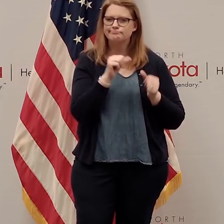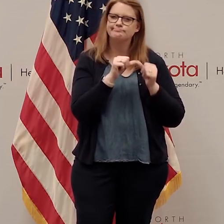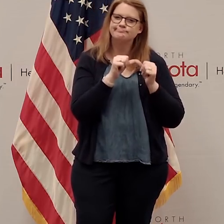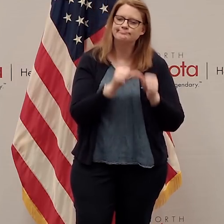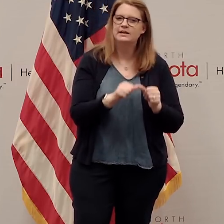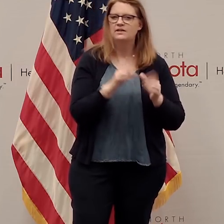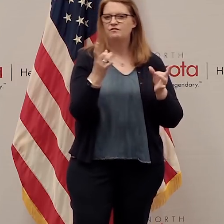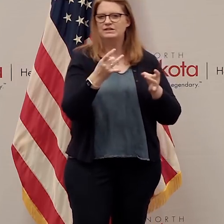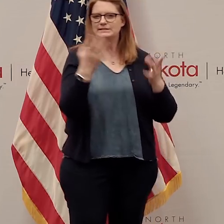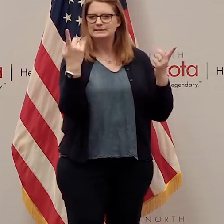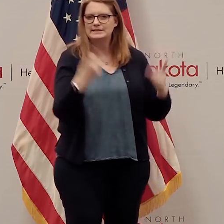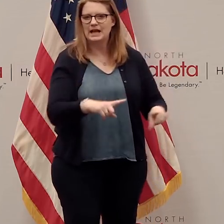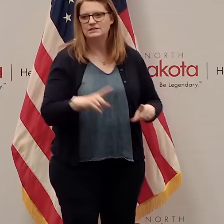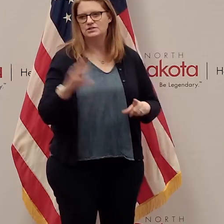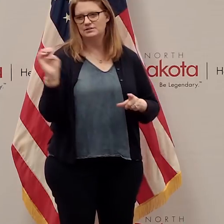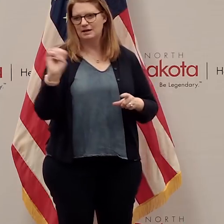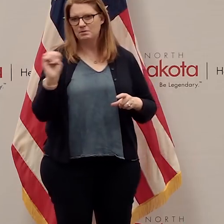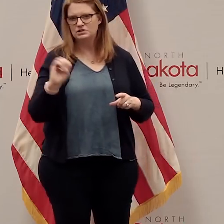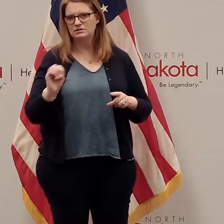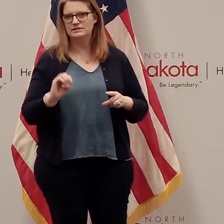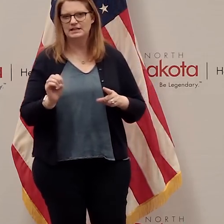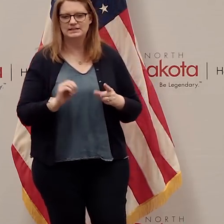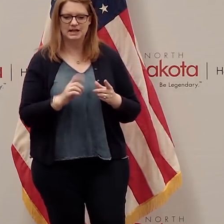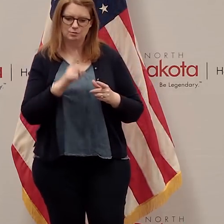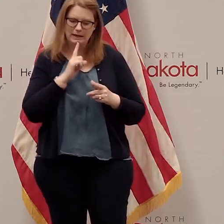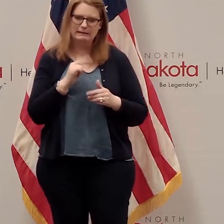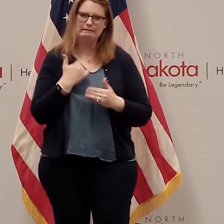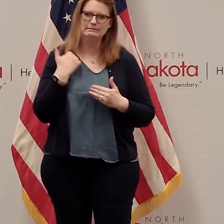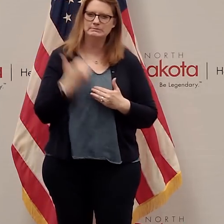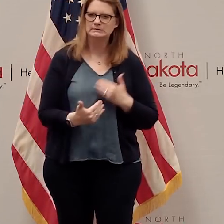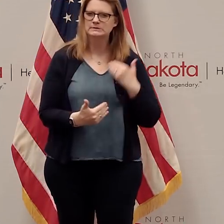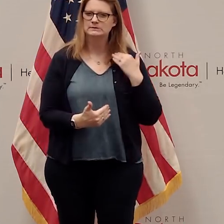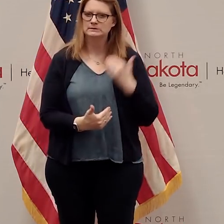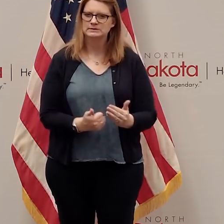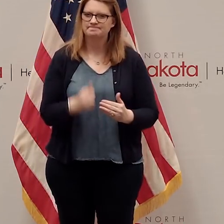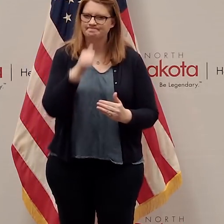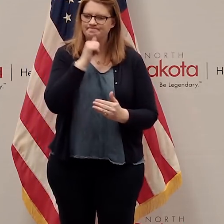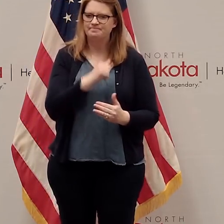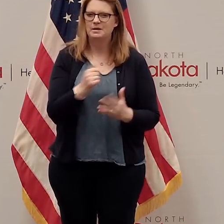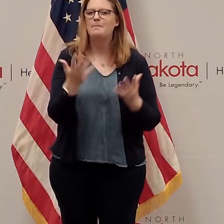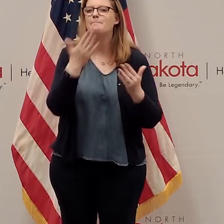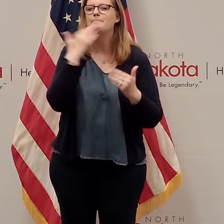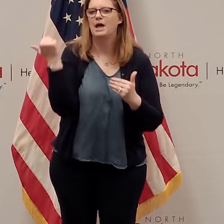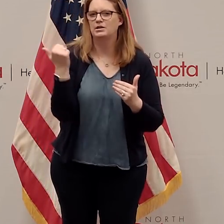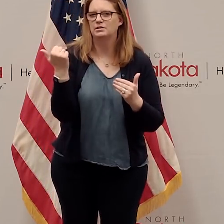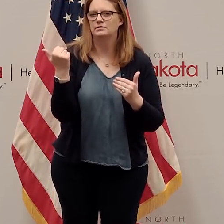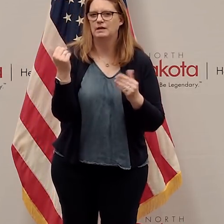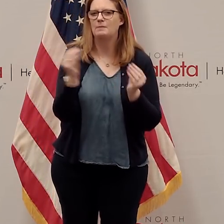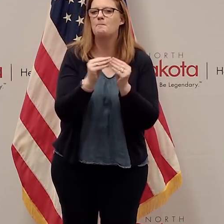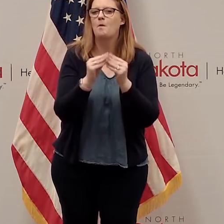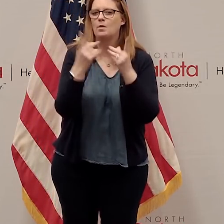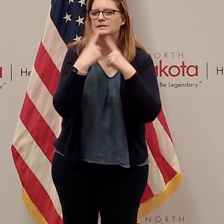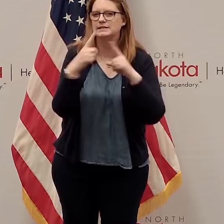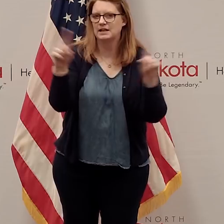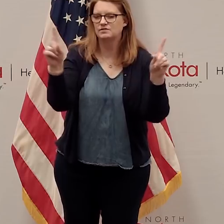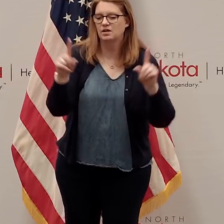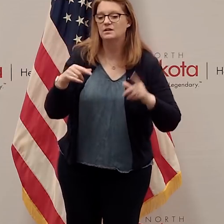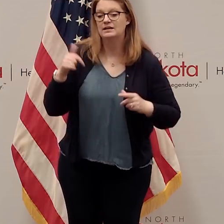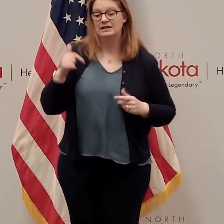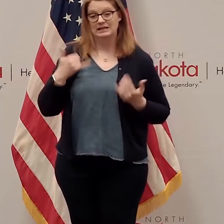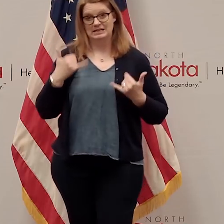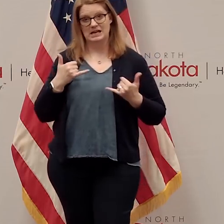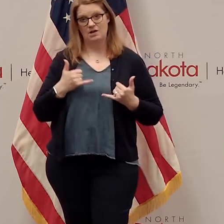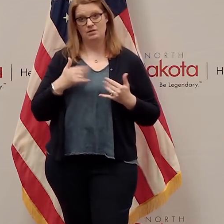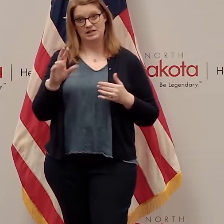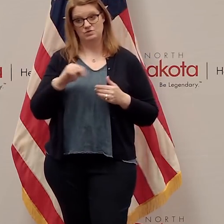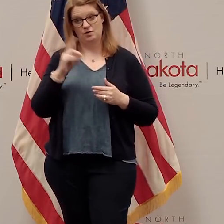come out even stronger than ever before. And we know that as we work together towards this North Dakota Smart Restart, we